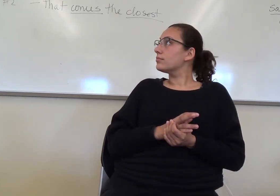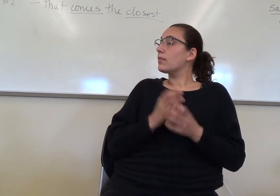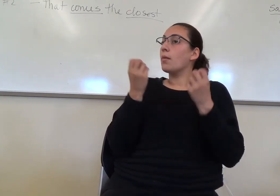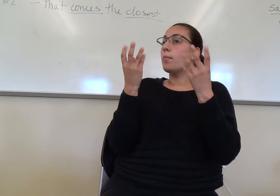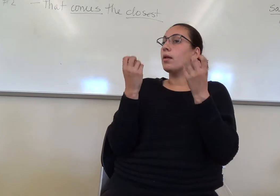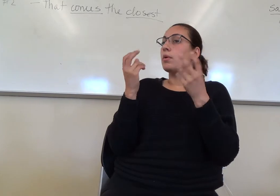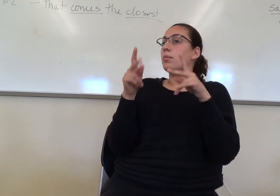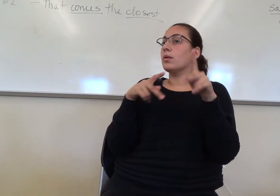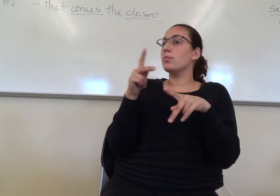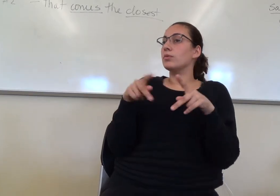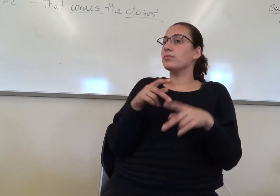Six.